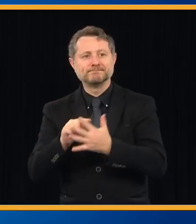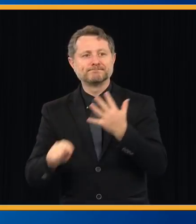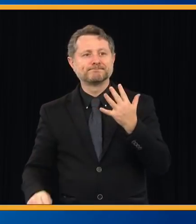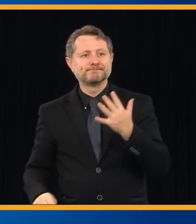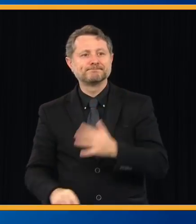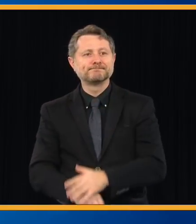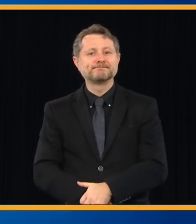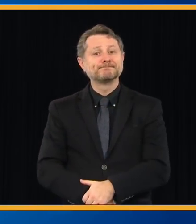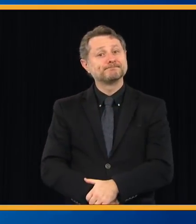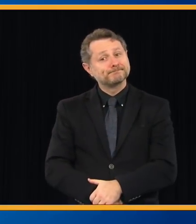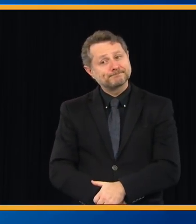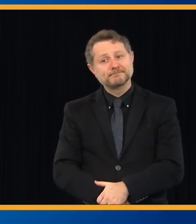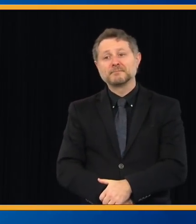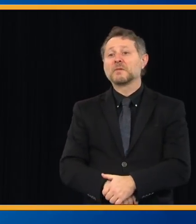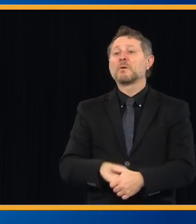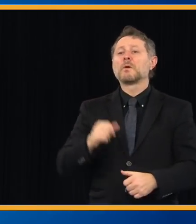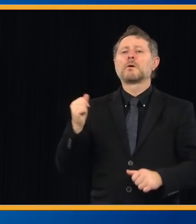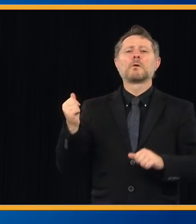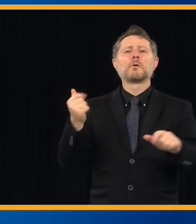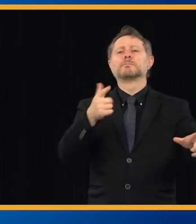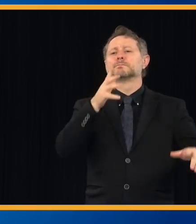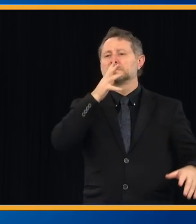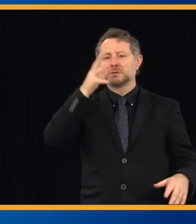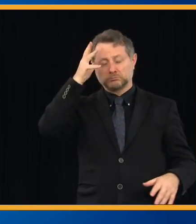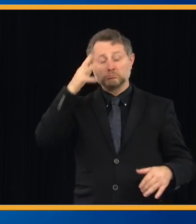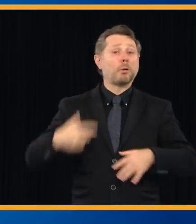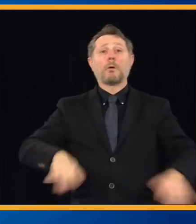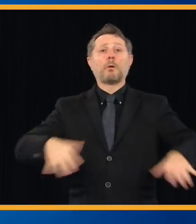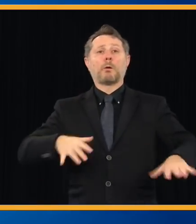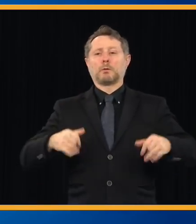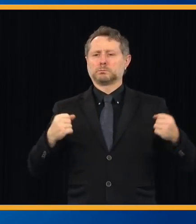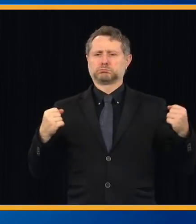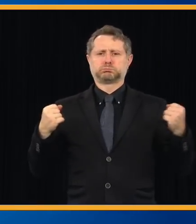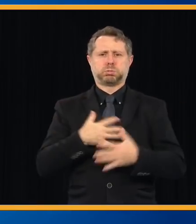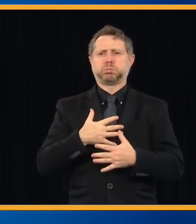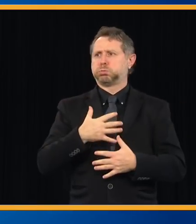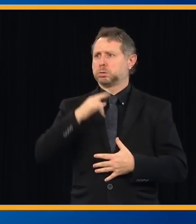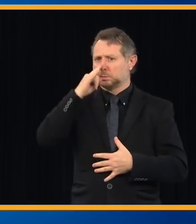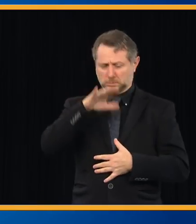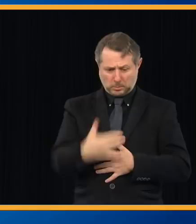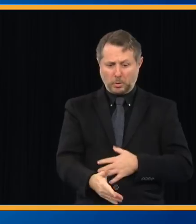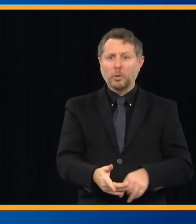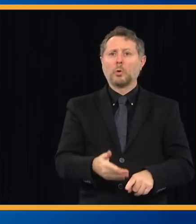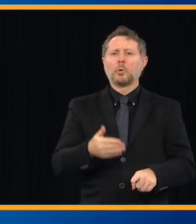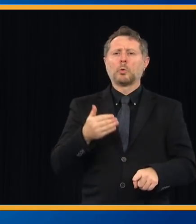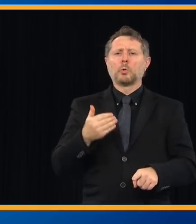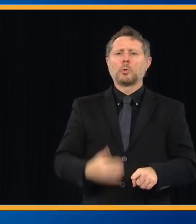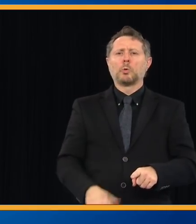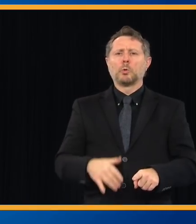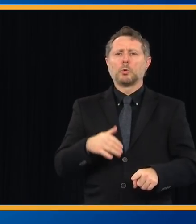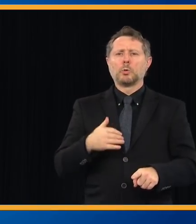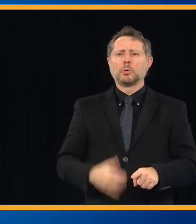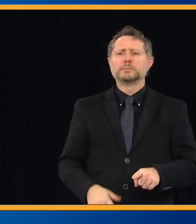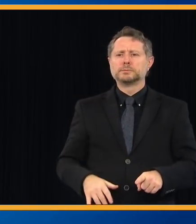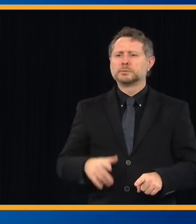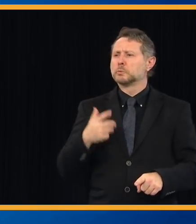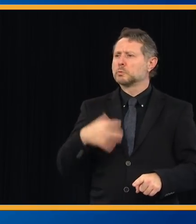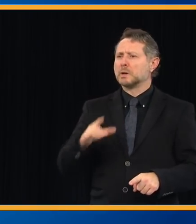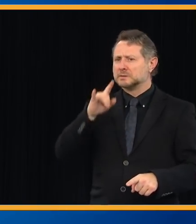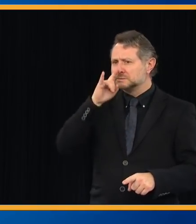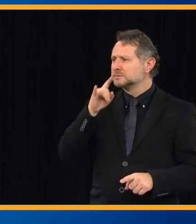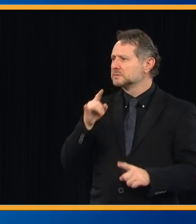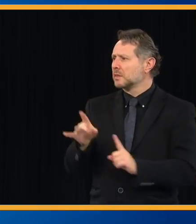this is every parent's nightmare, right? That your child may actually be affected by this